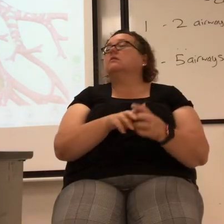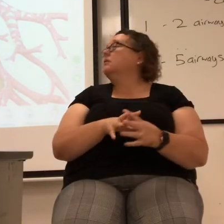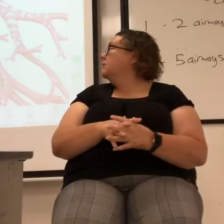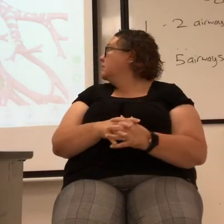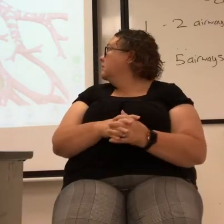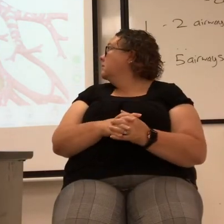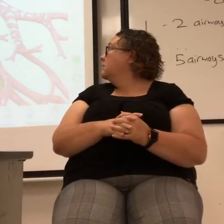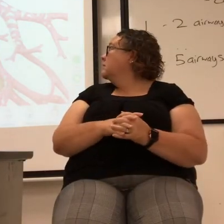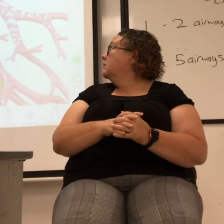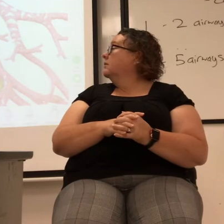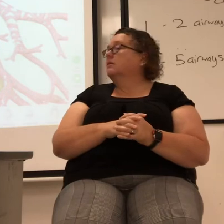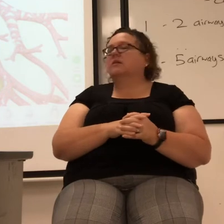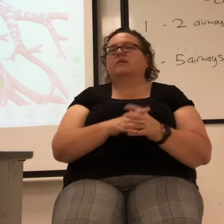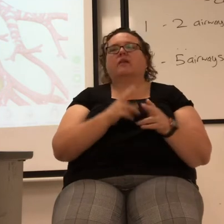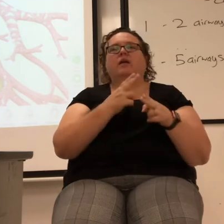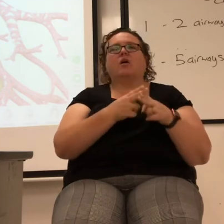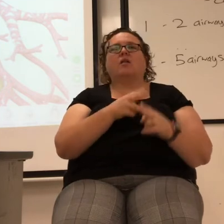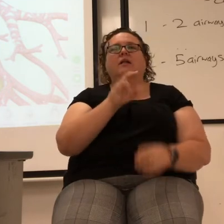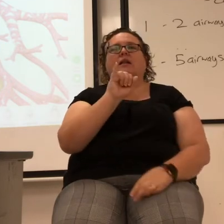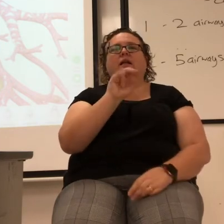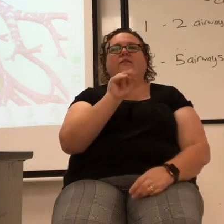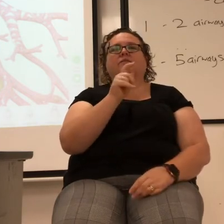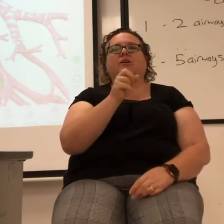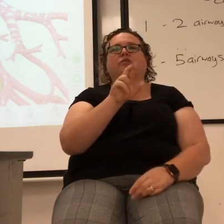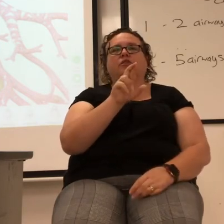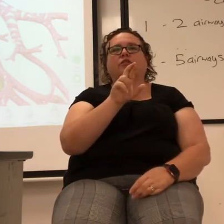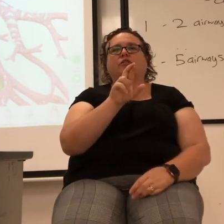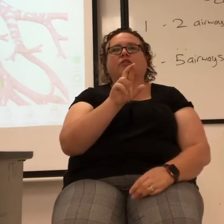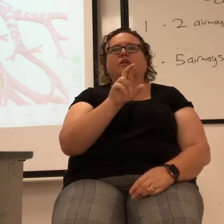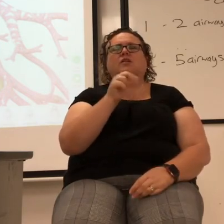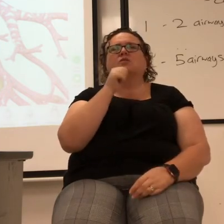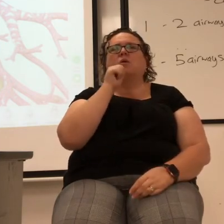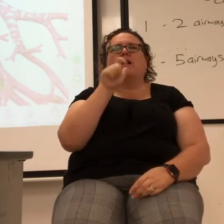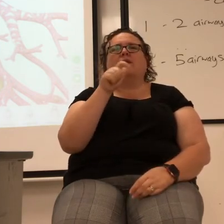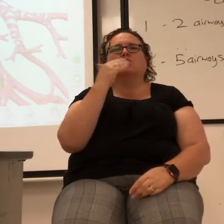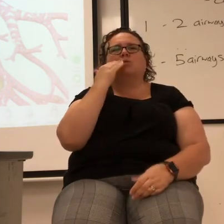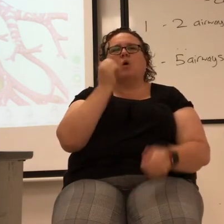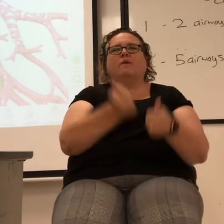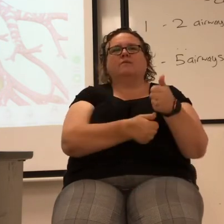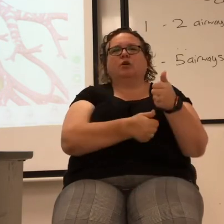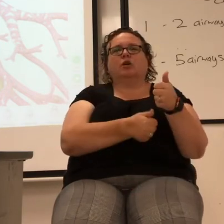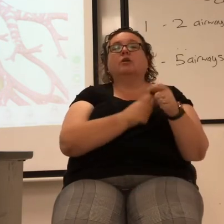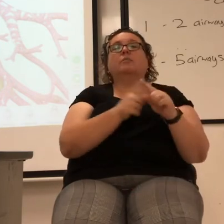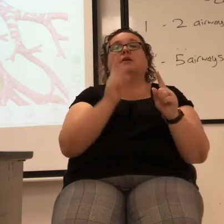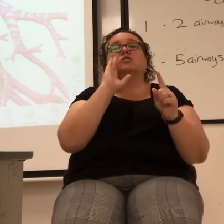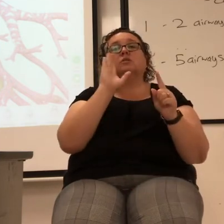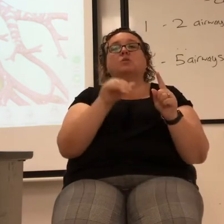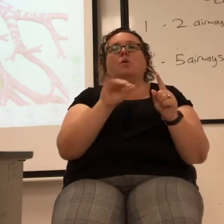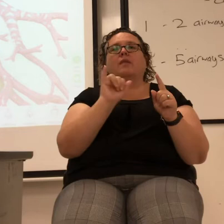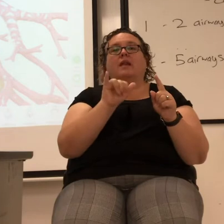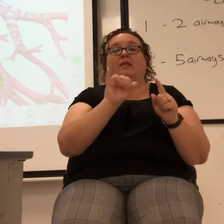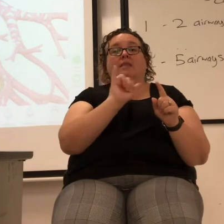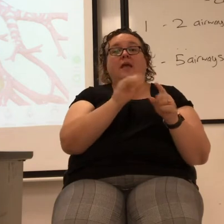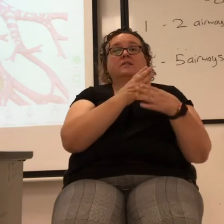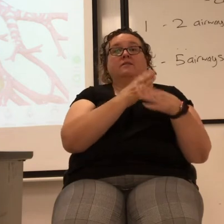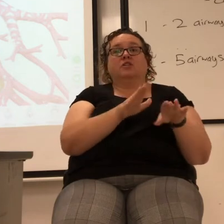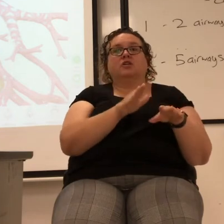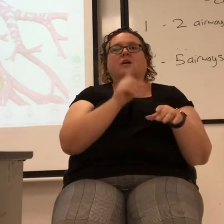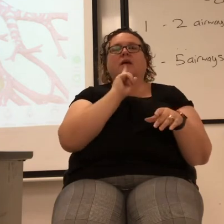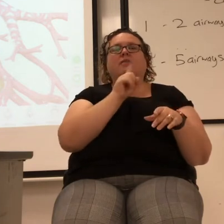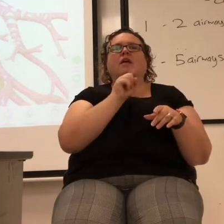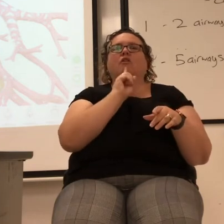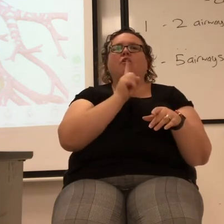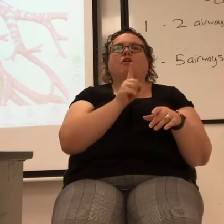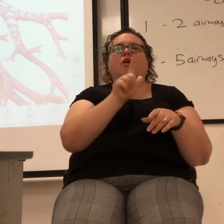that would be, they call it the inferior lobar bronchus. You don't have to know inferior, just know that in that division, they're lobar bronchi